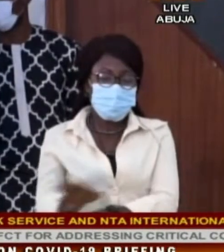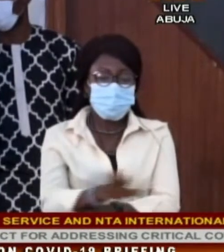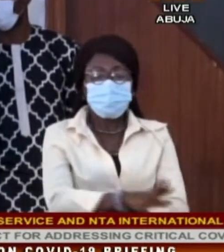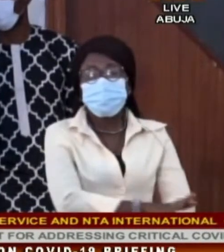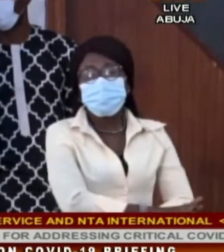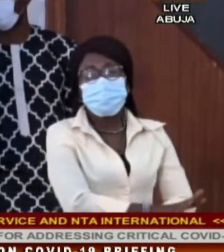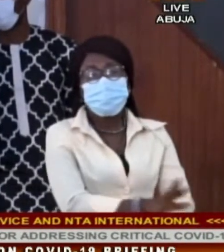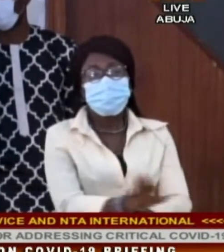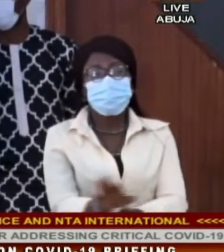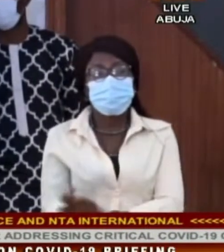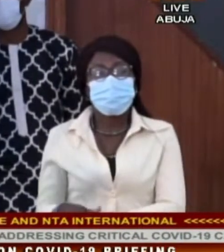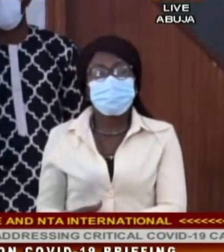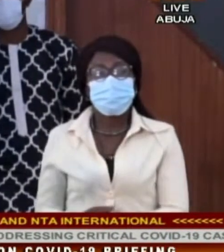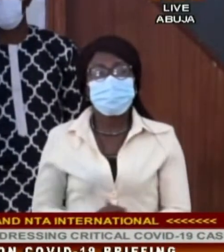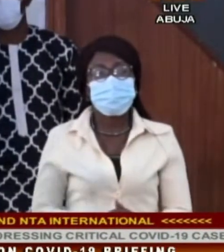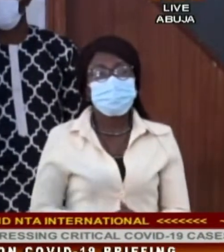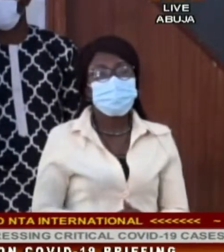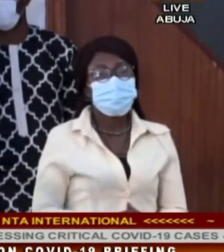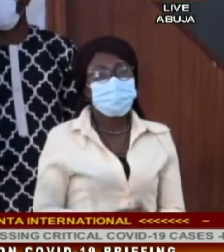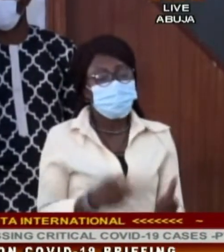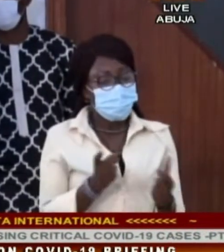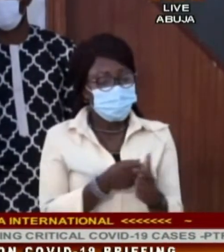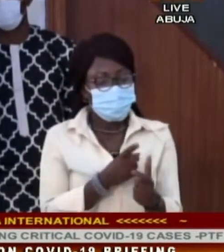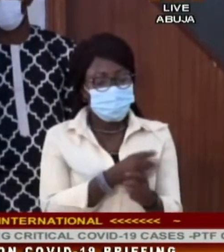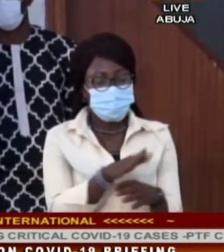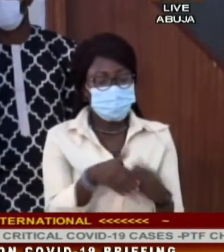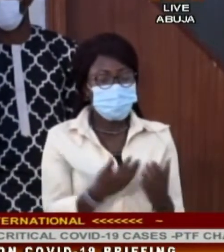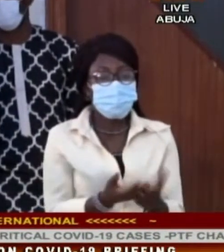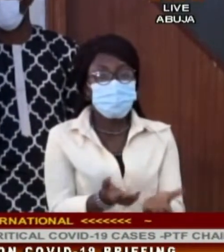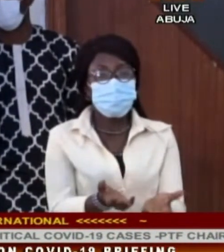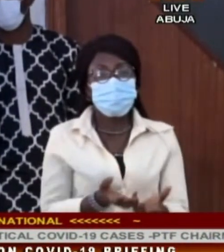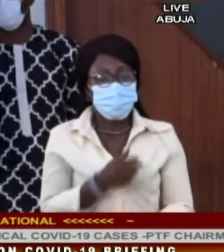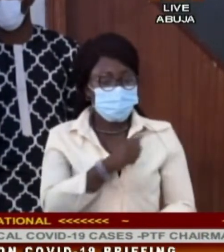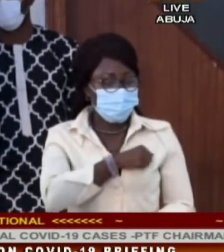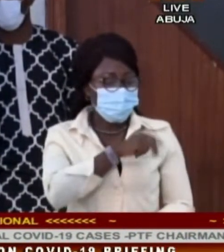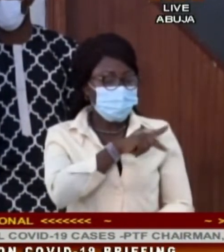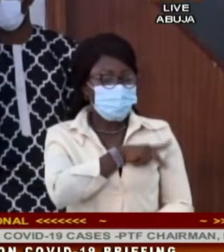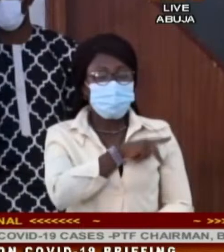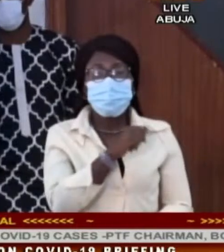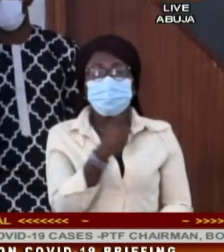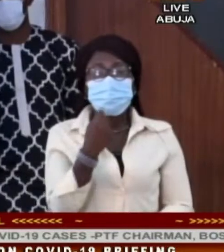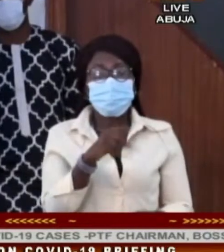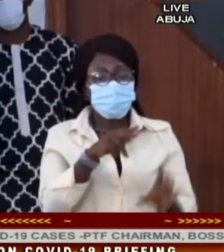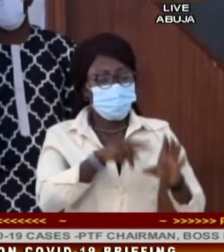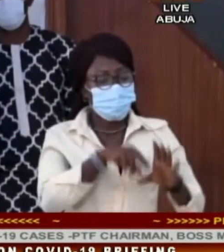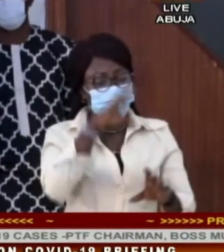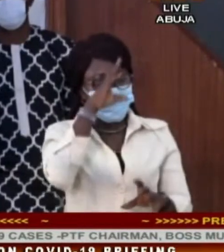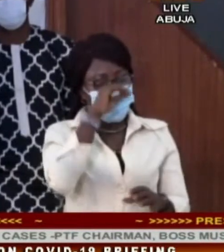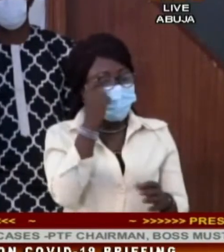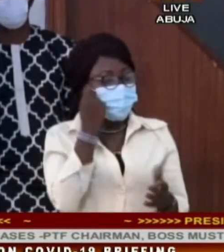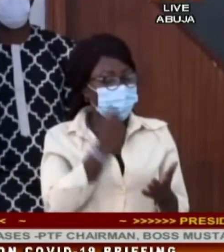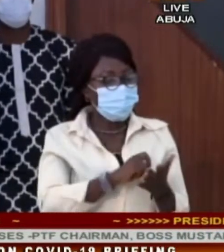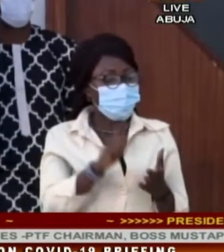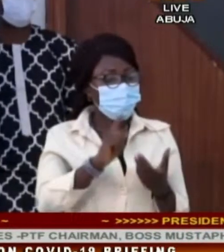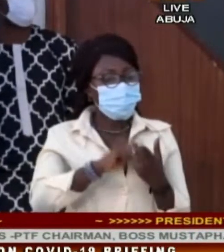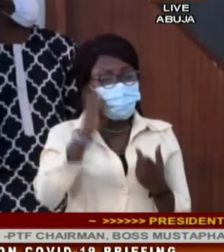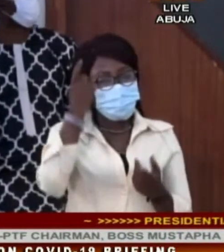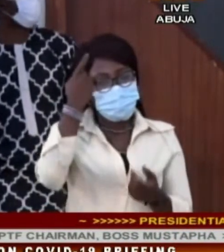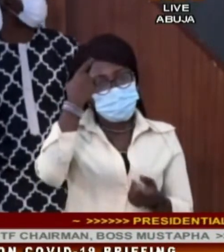And individually and collectively as a people, that is what we are appealing to you to do. Thank you, and have a good